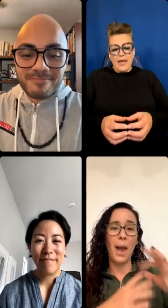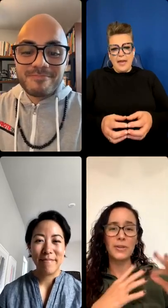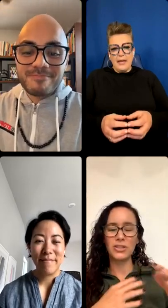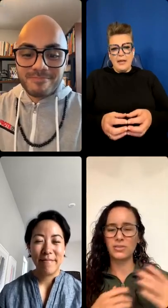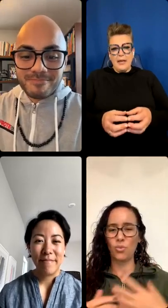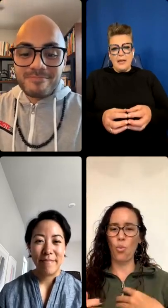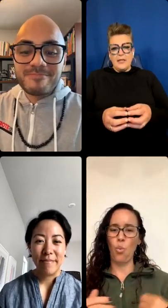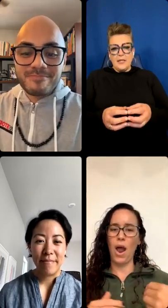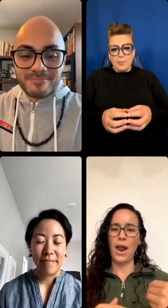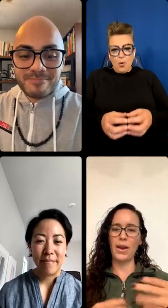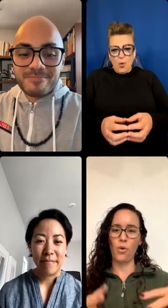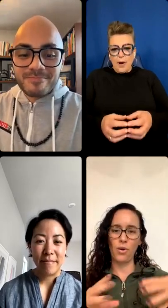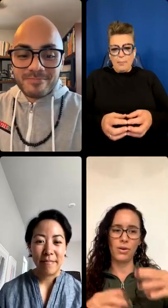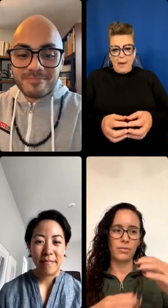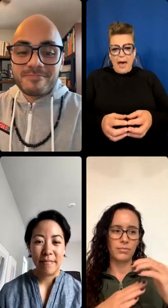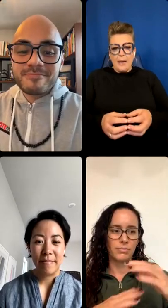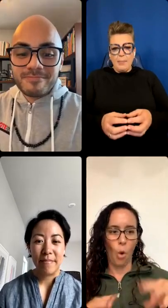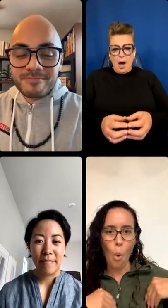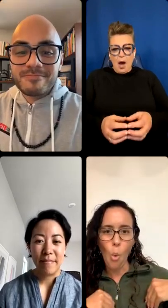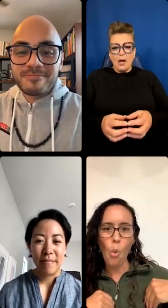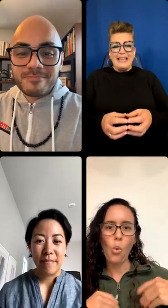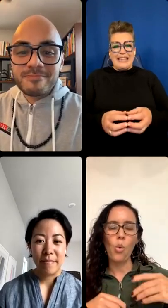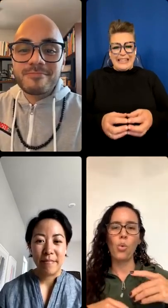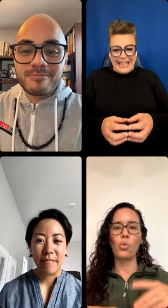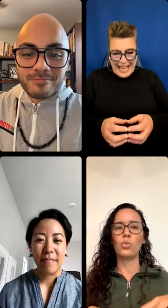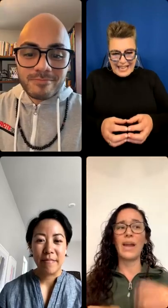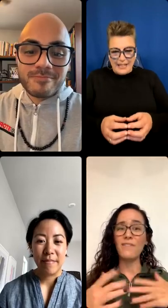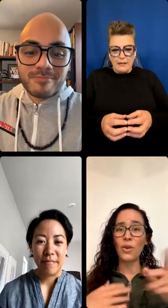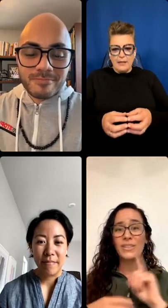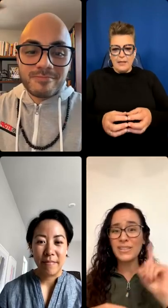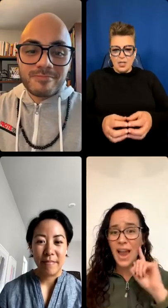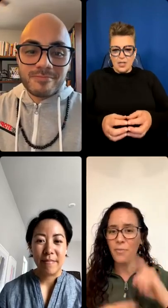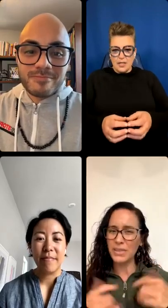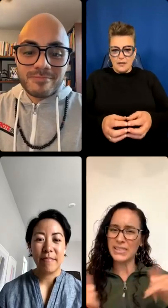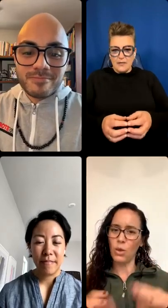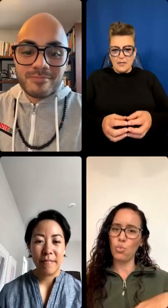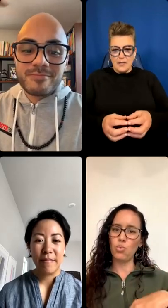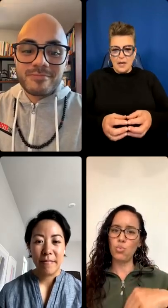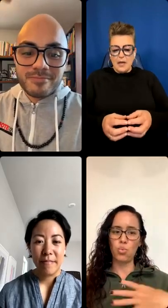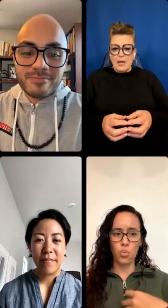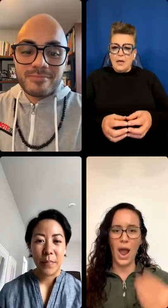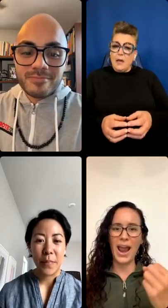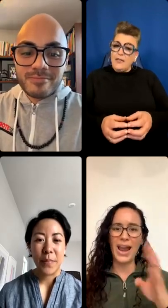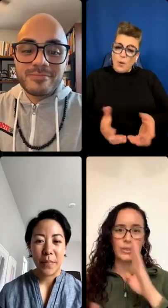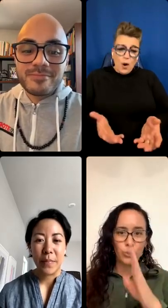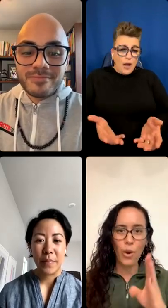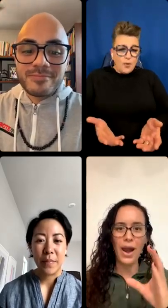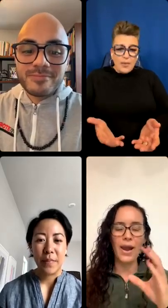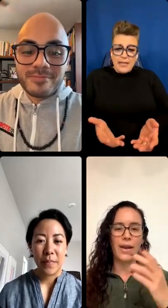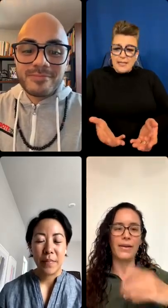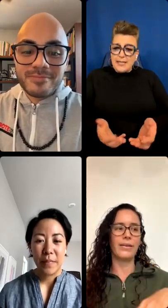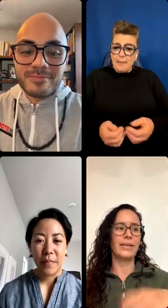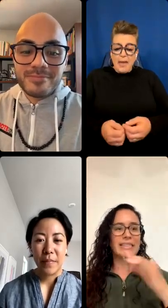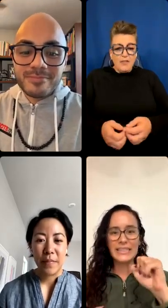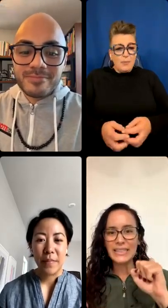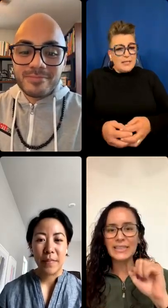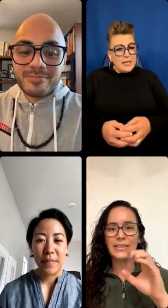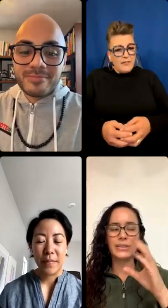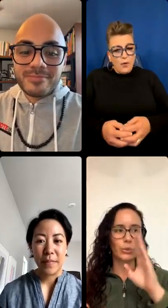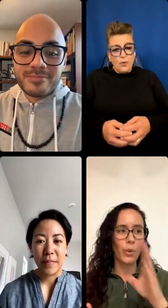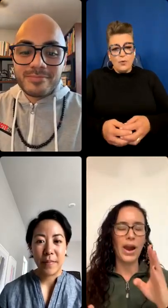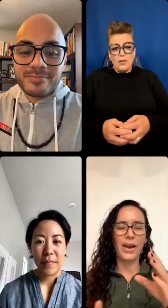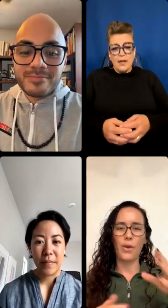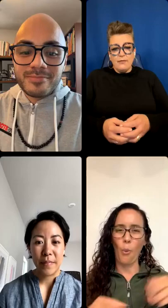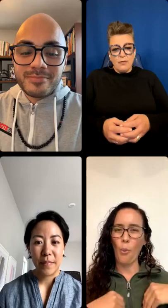how they support BIPOC-led initiatives. There were other places that may have